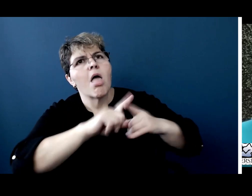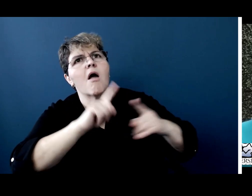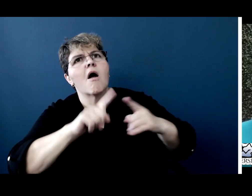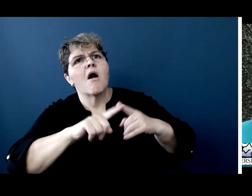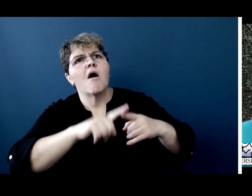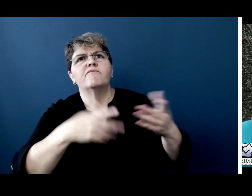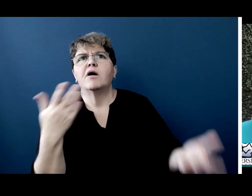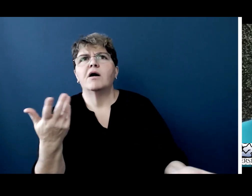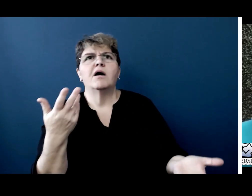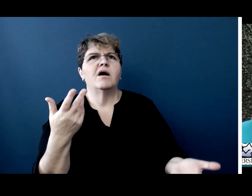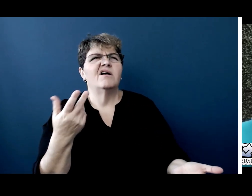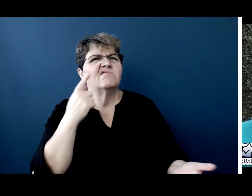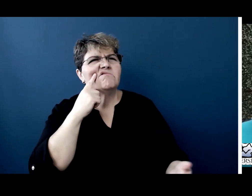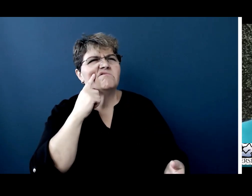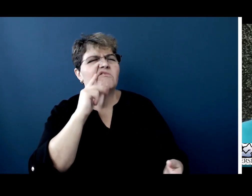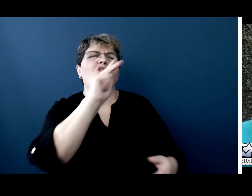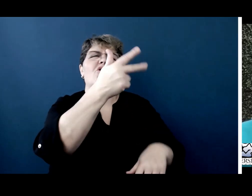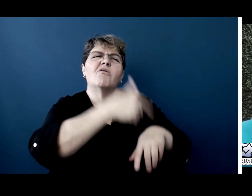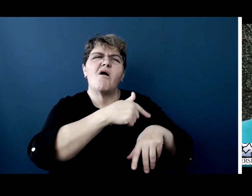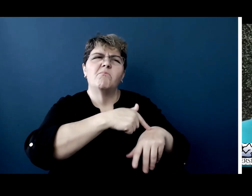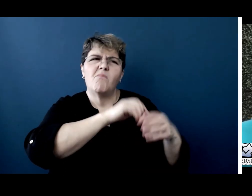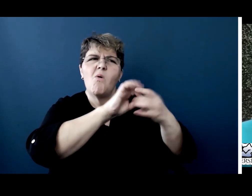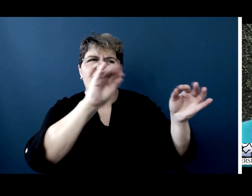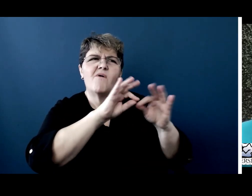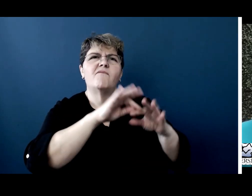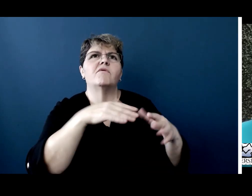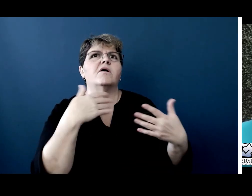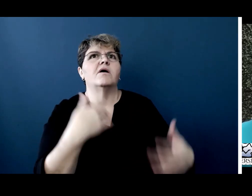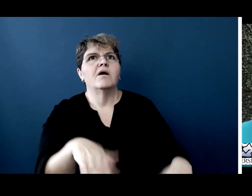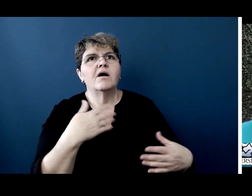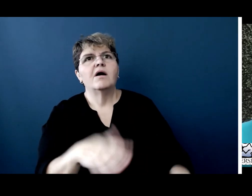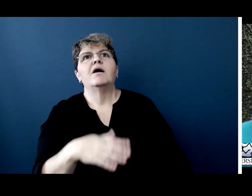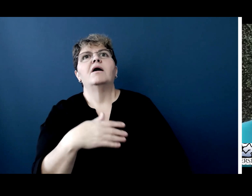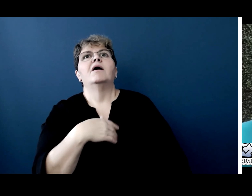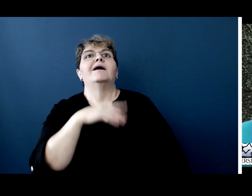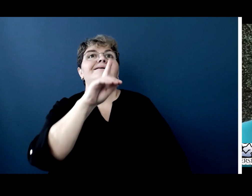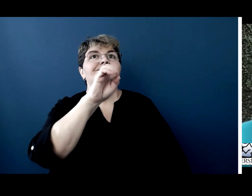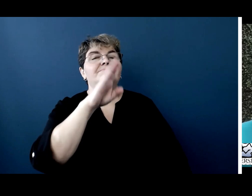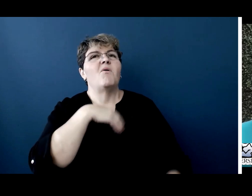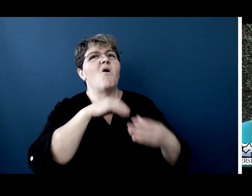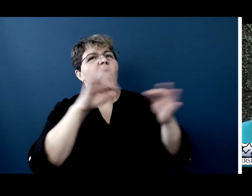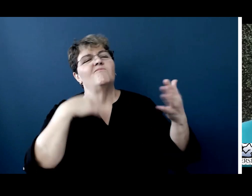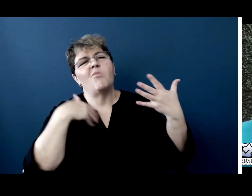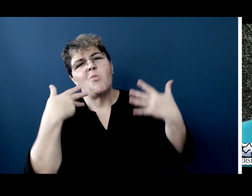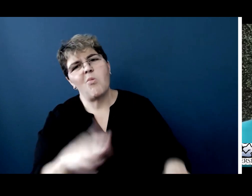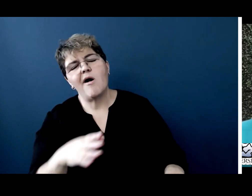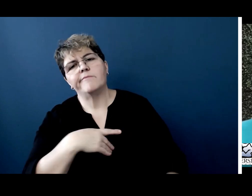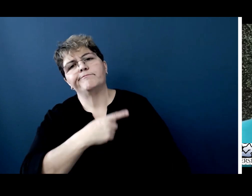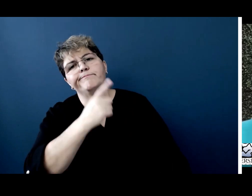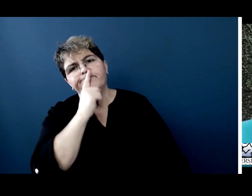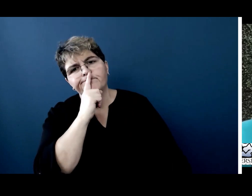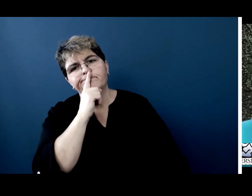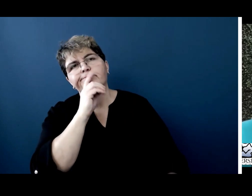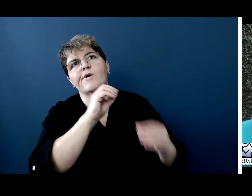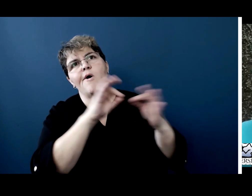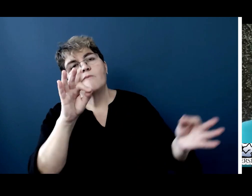with girls so many times, and this is like my second to third breakup. Oh, okay. And